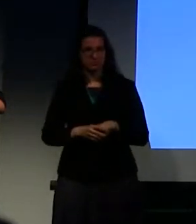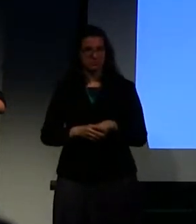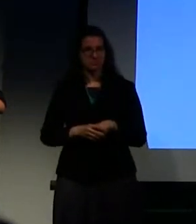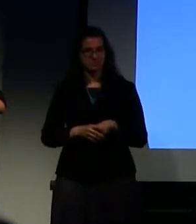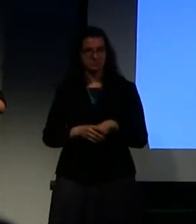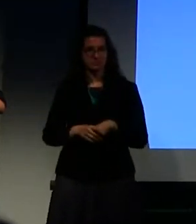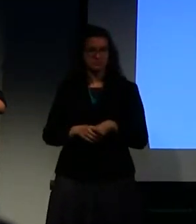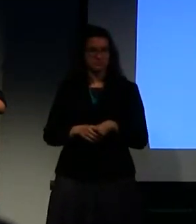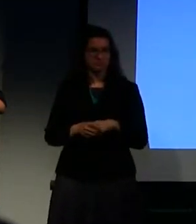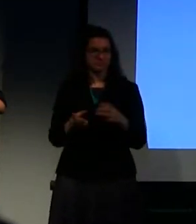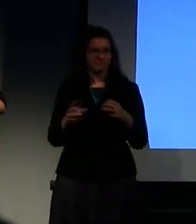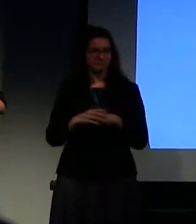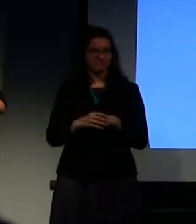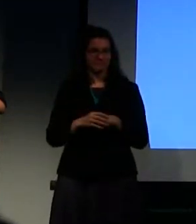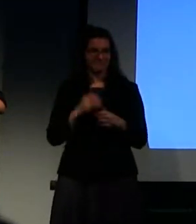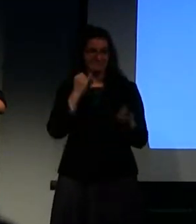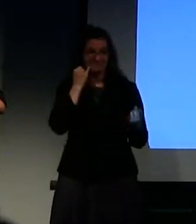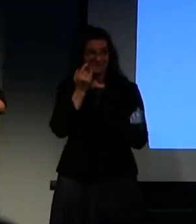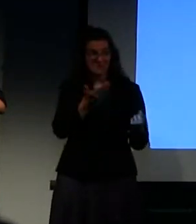That if you have solutions.